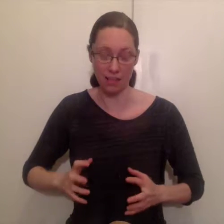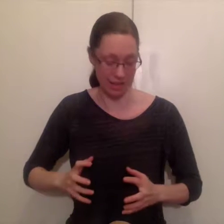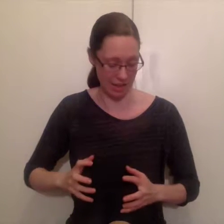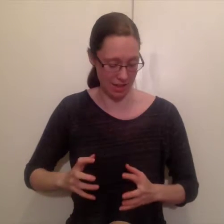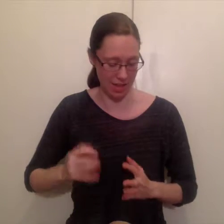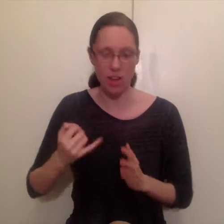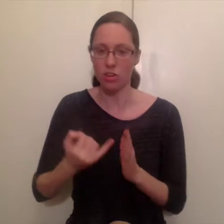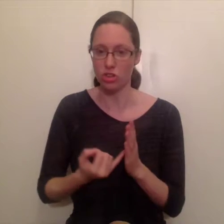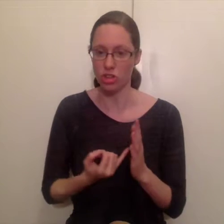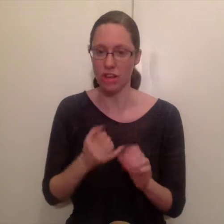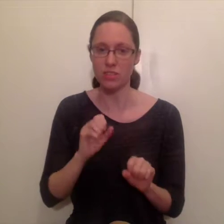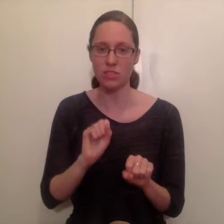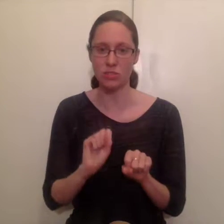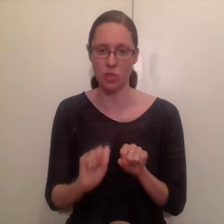belly, just so.